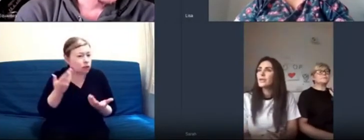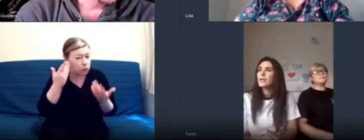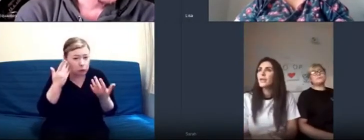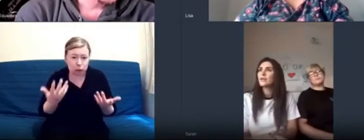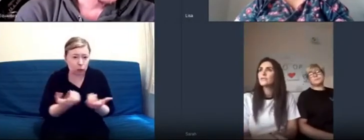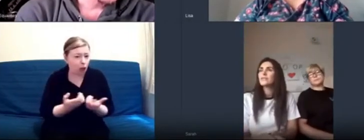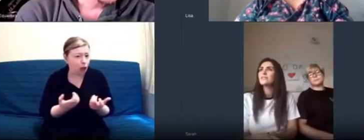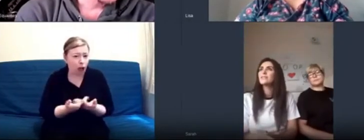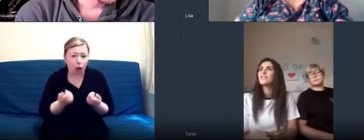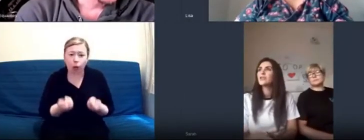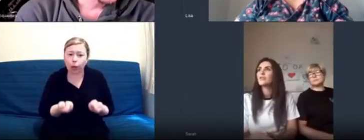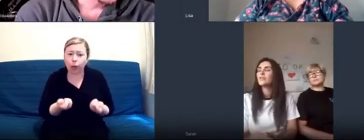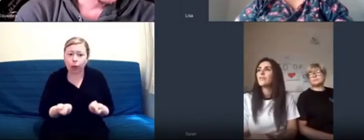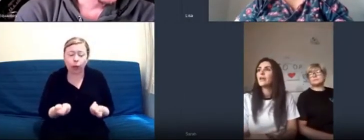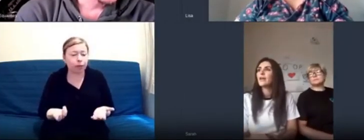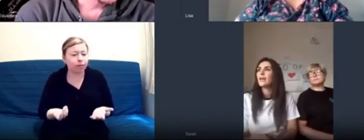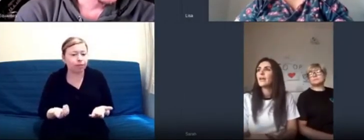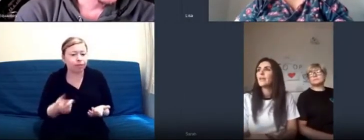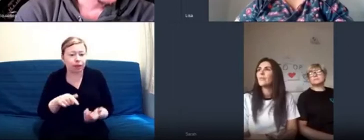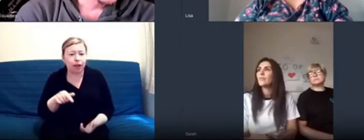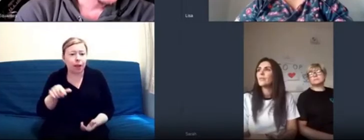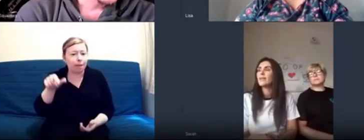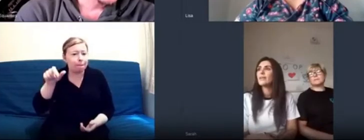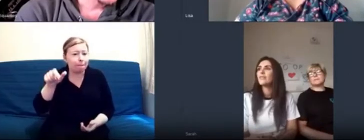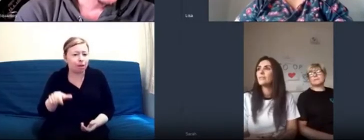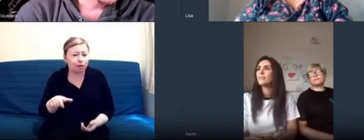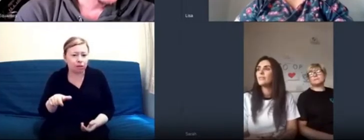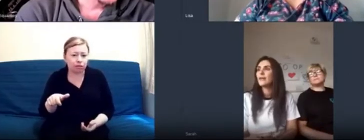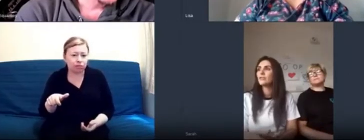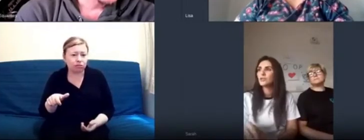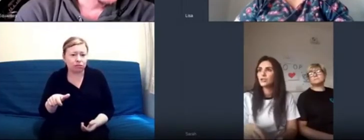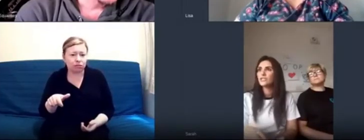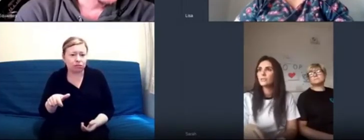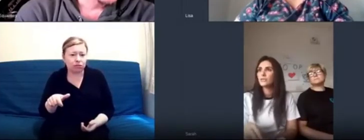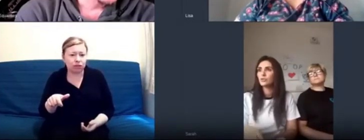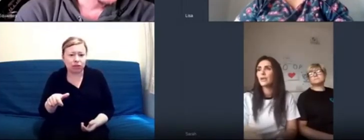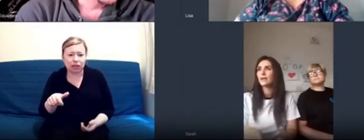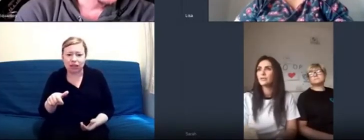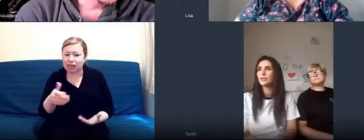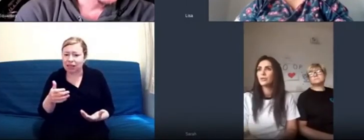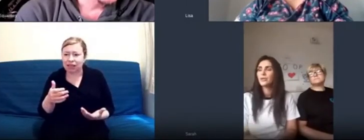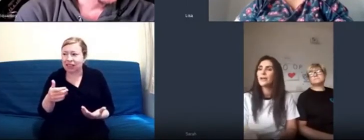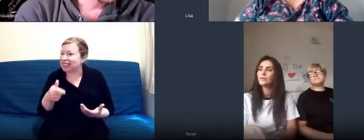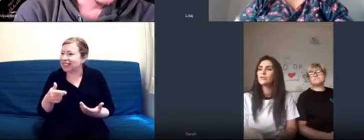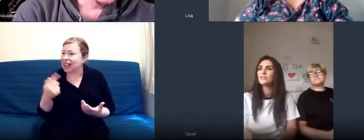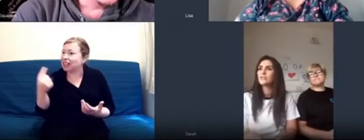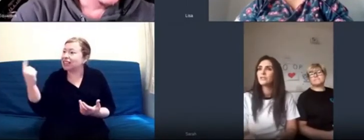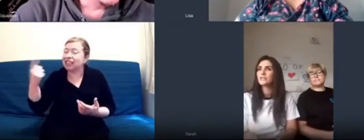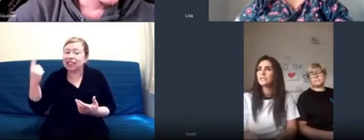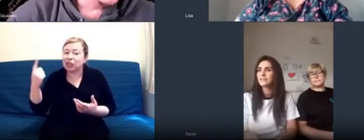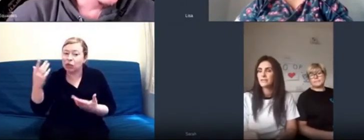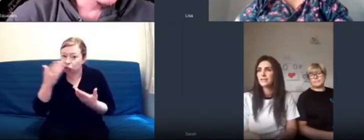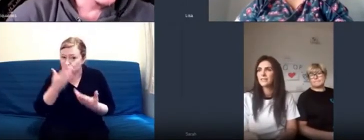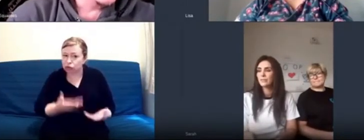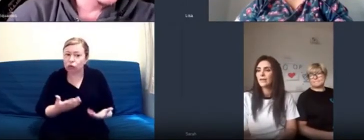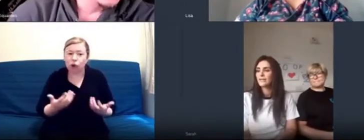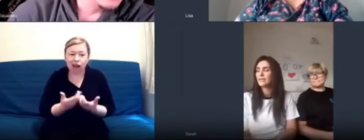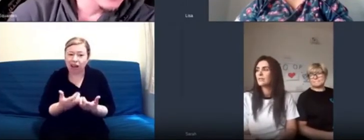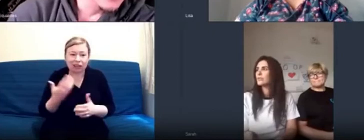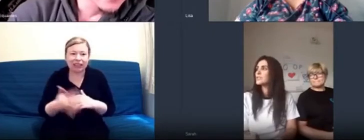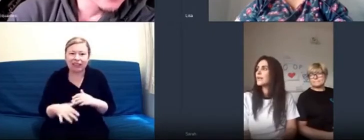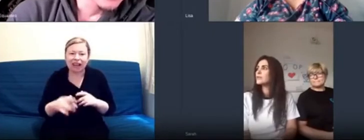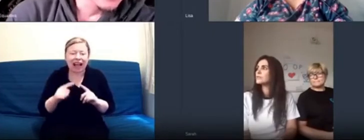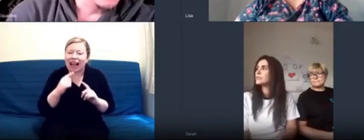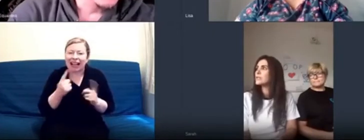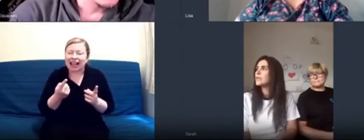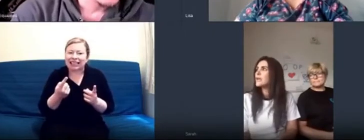cook. Now, it was an individual that had never had the opportunity to be shown how to cook. Can't go into the circumstances behind